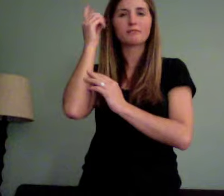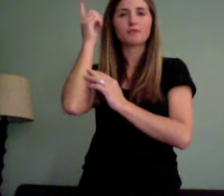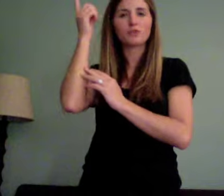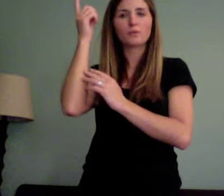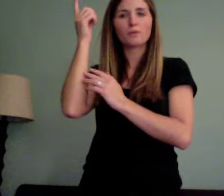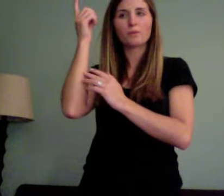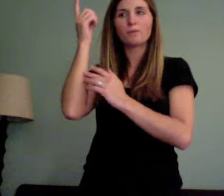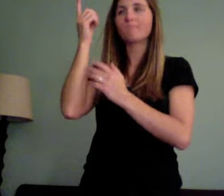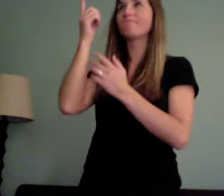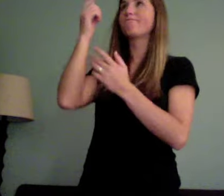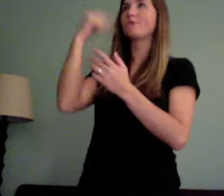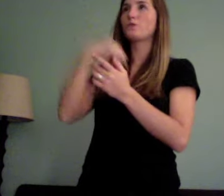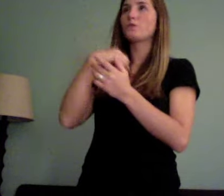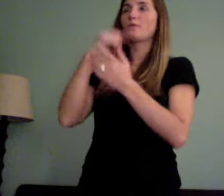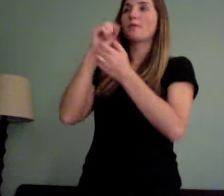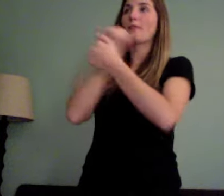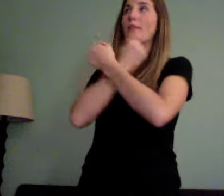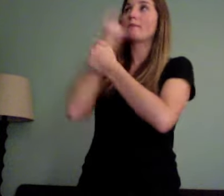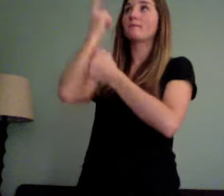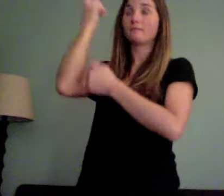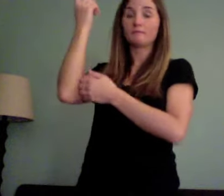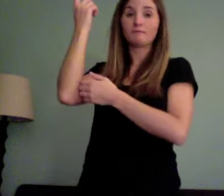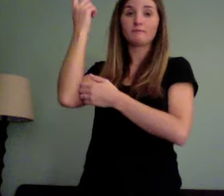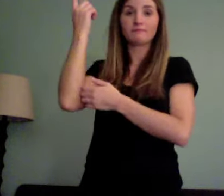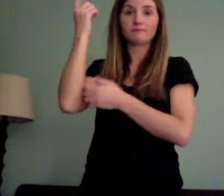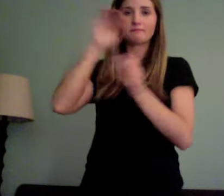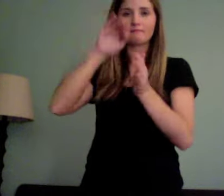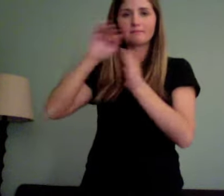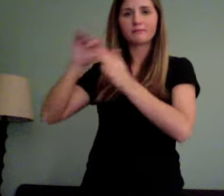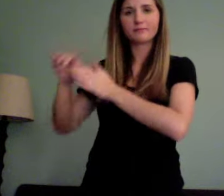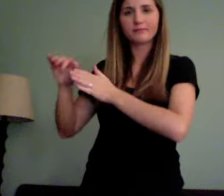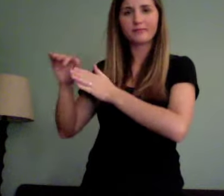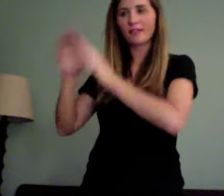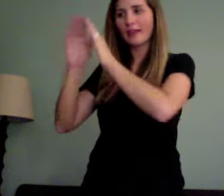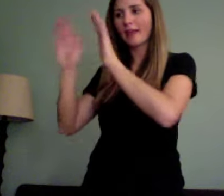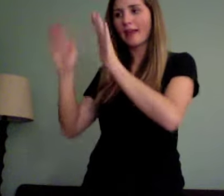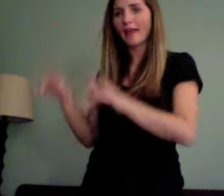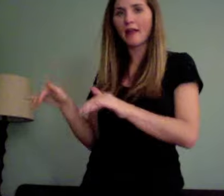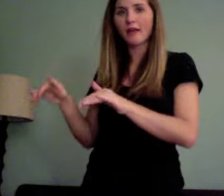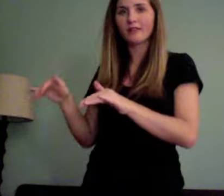your job, your house, your kids, your material possessions, everything. Just you and him.